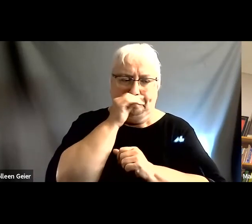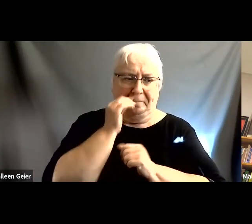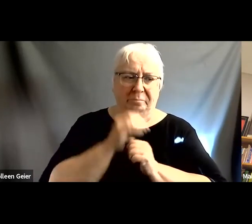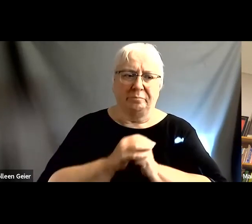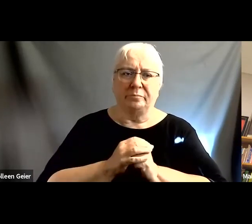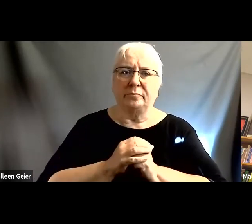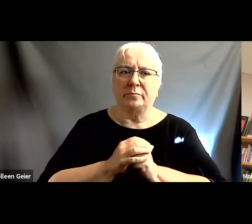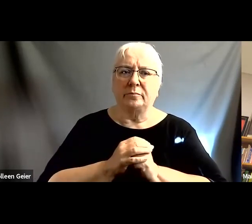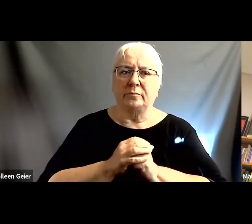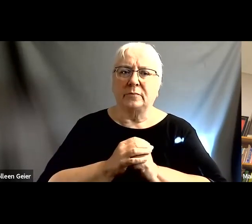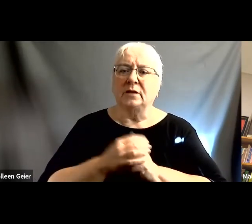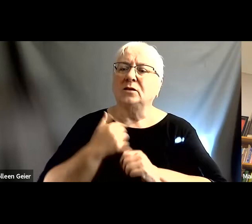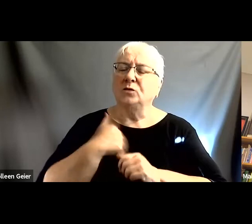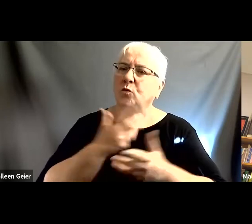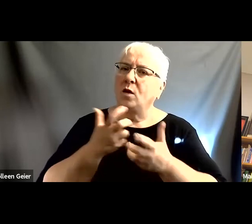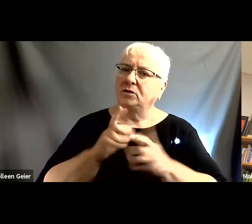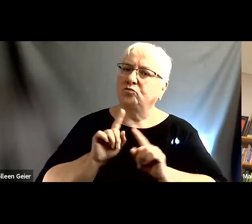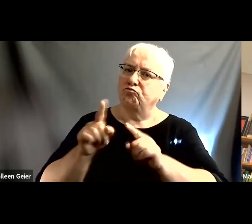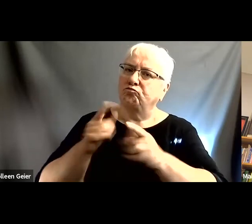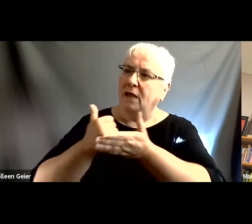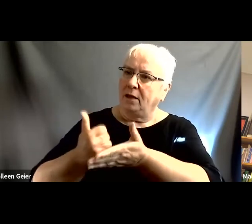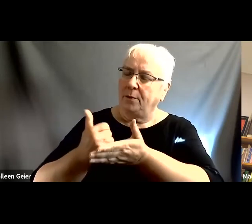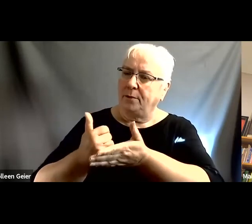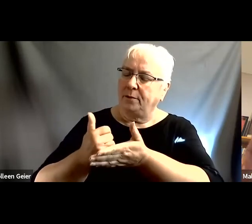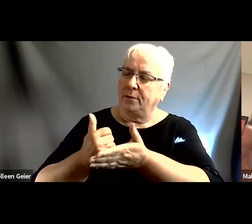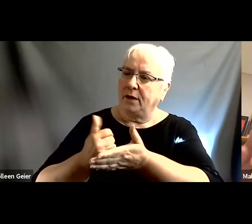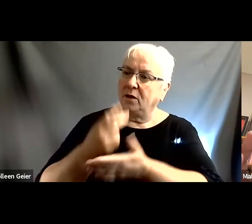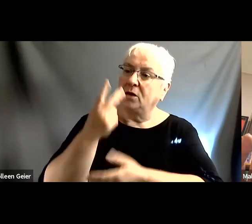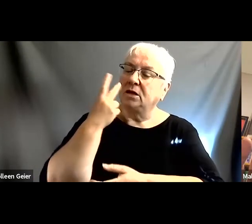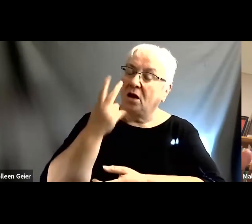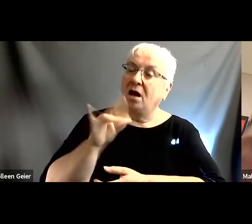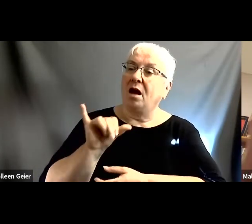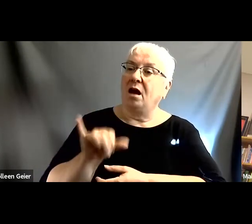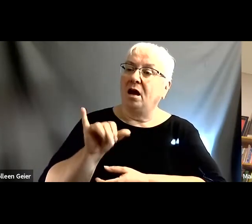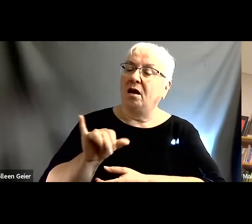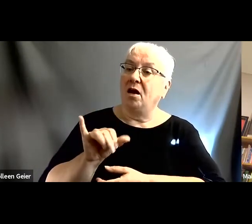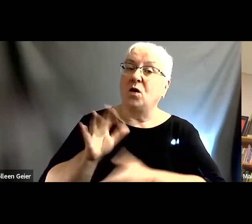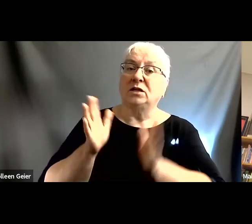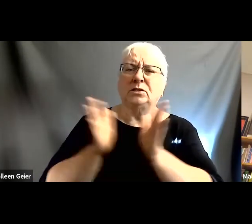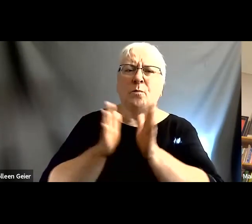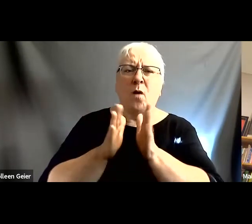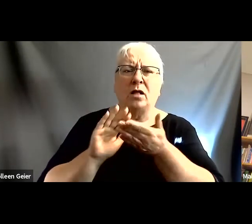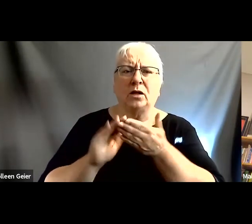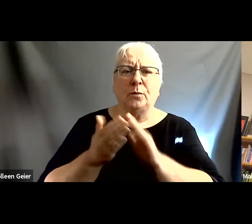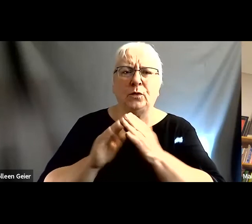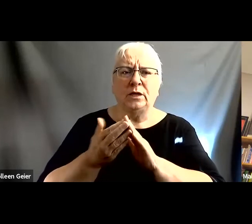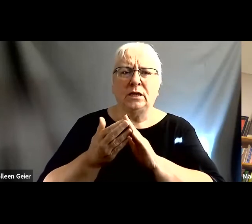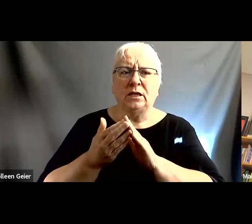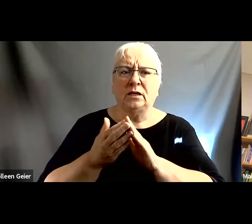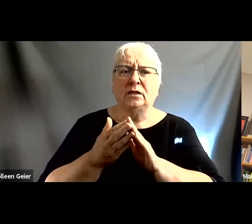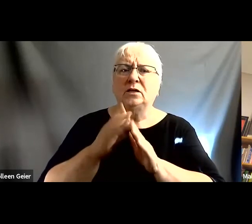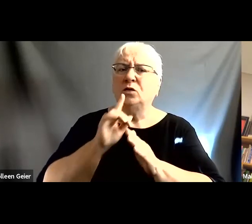we went to help them, we realized that there was a small community which was totally engaged, called the